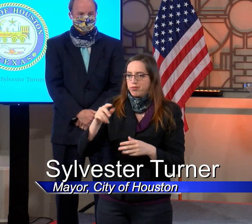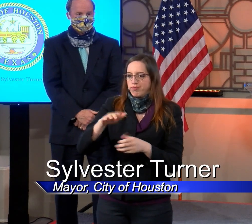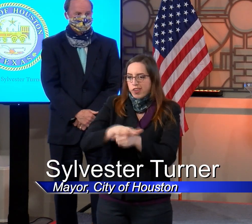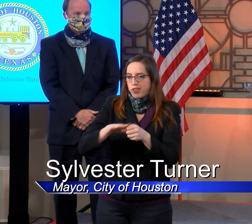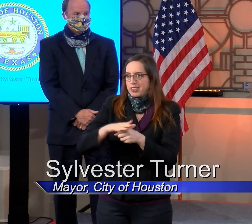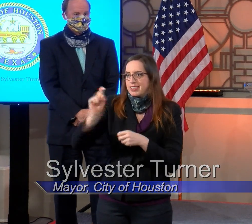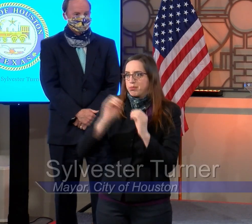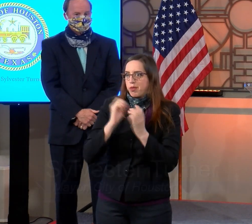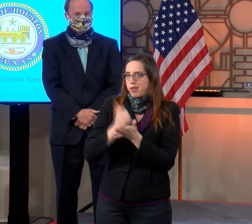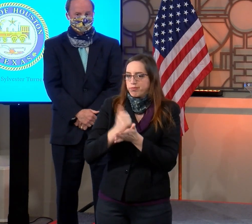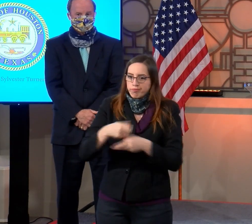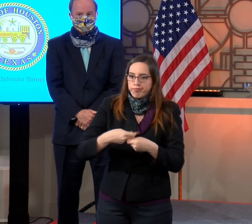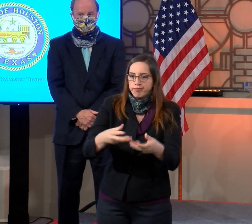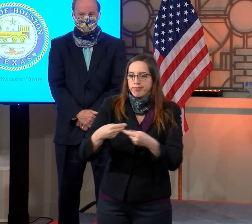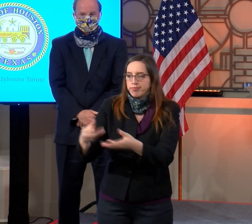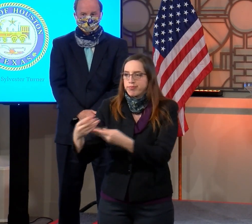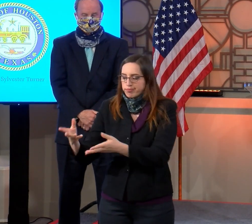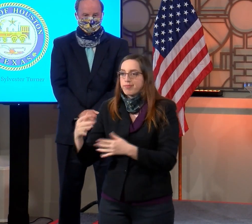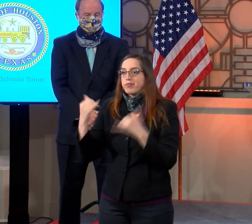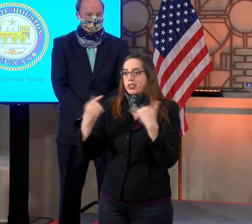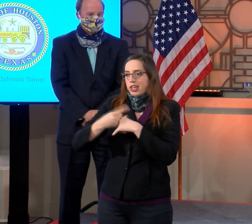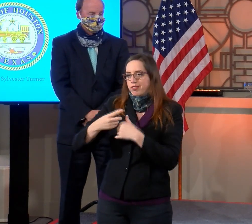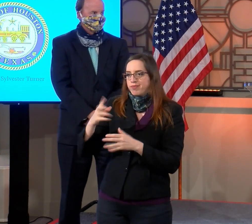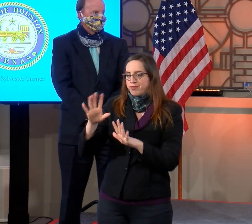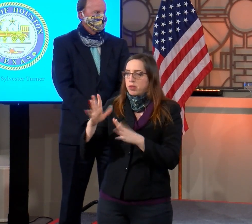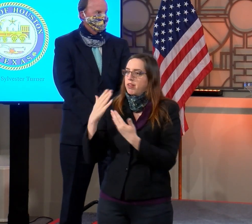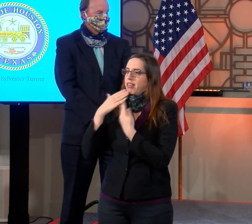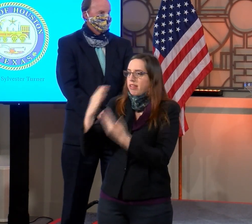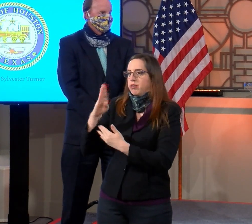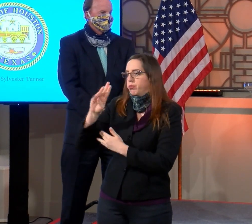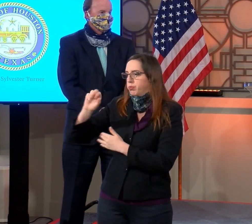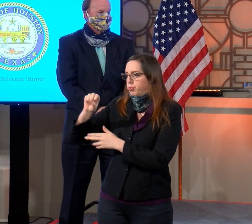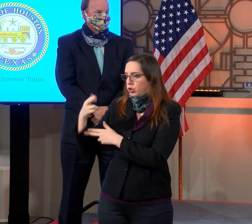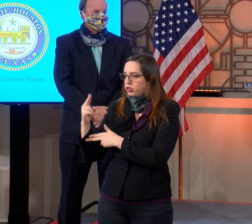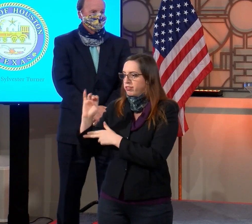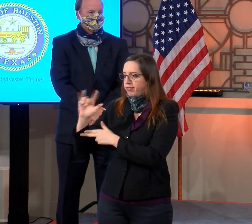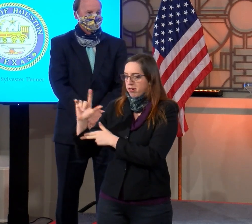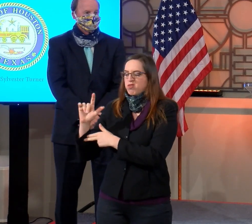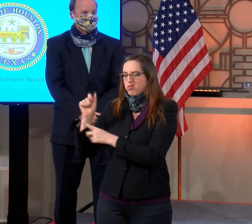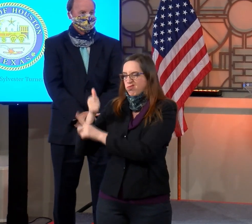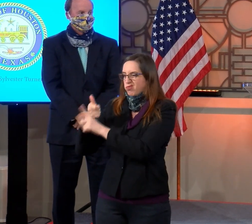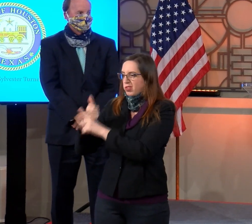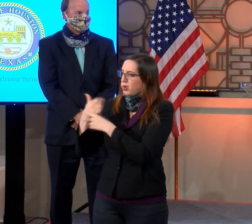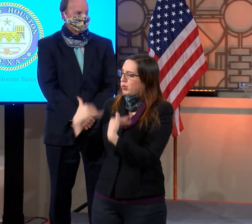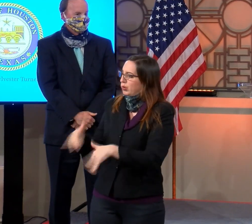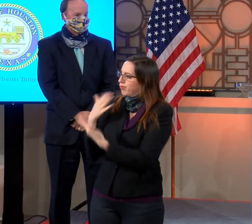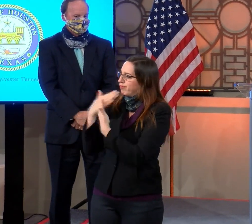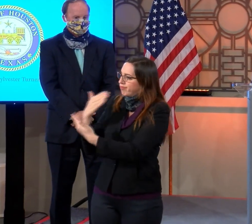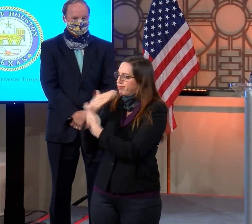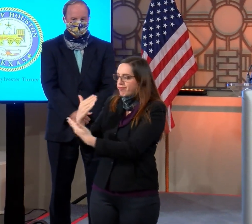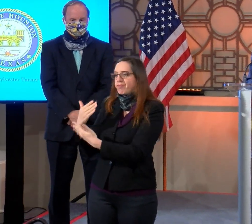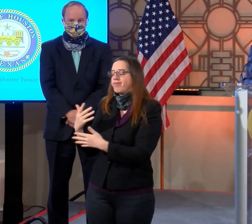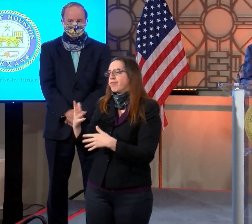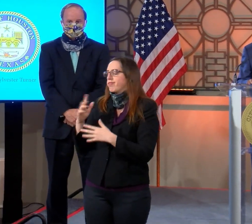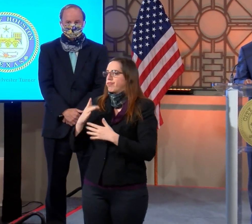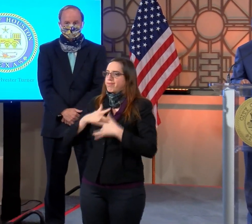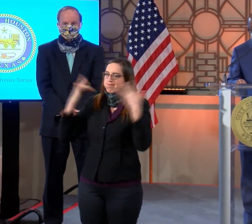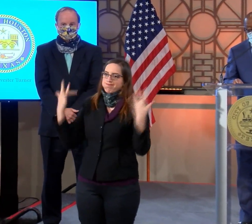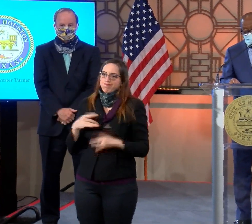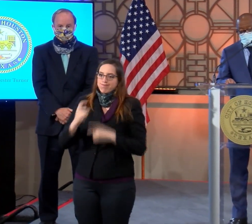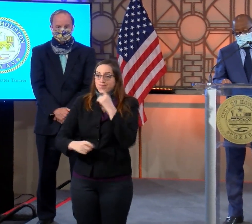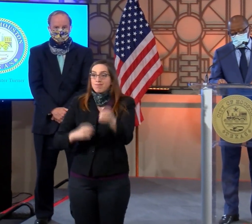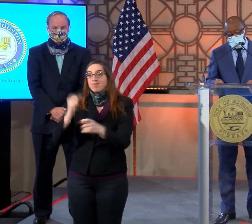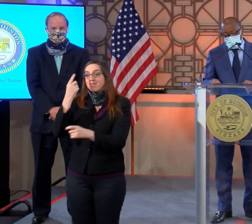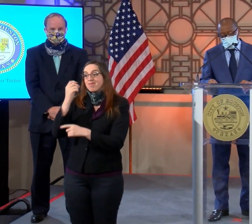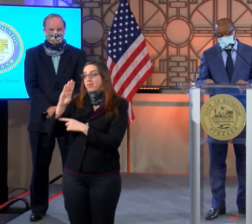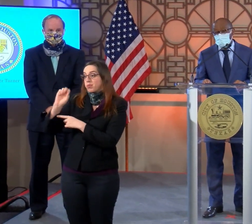I'm standing with Neil Bush. Neil, let me just thank you. Really appreciate the generosity. The Bush family is